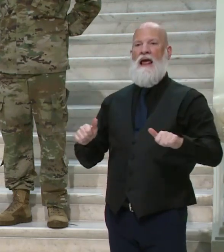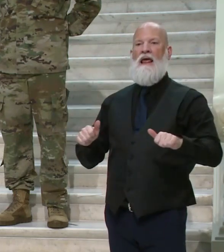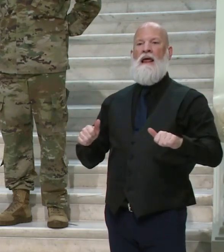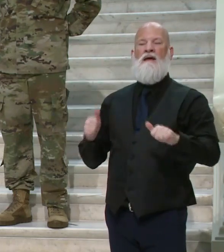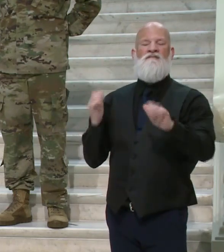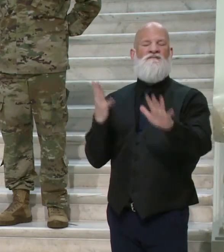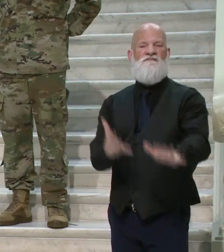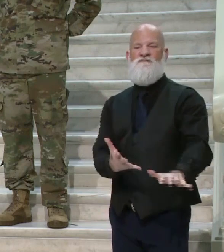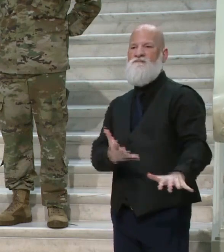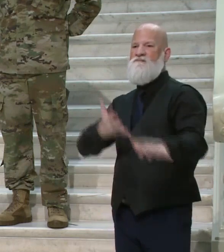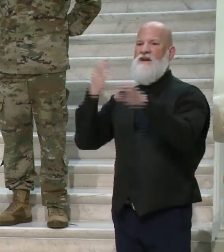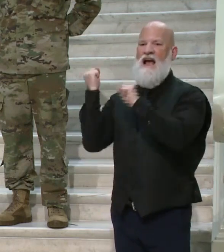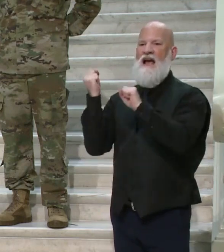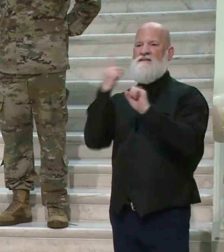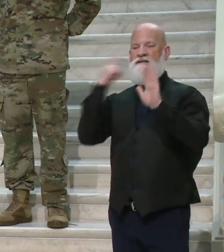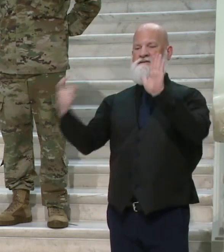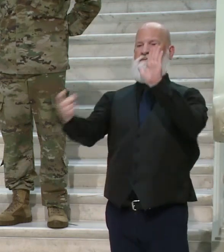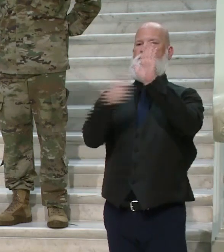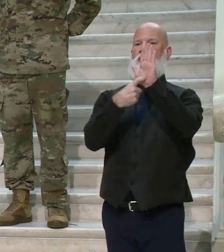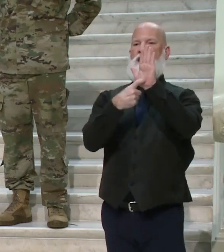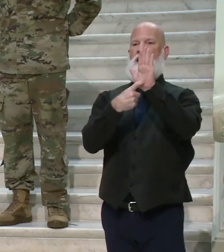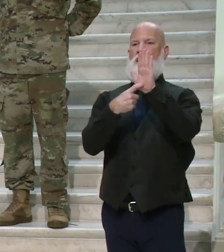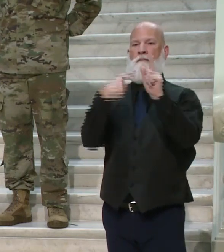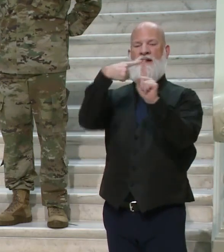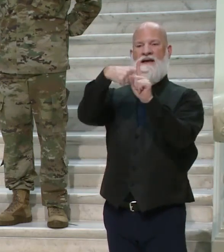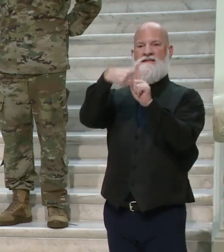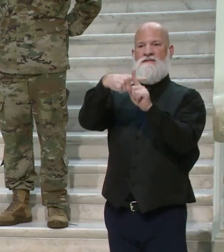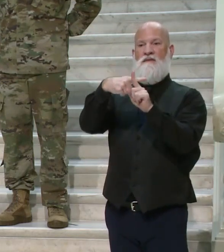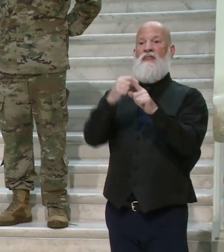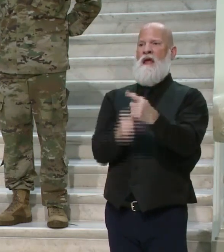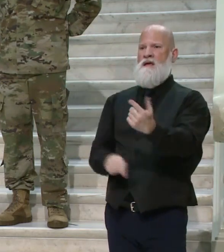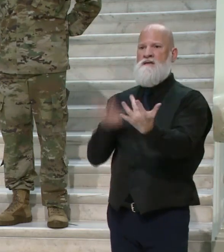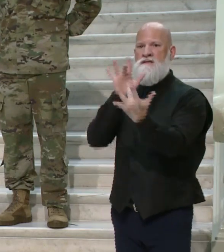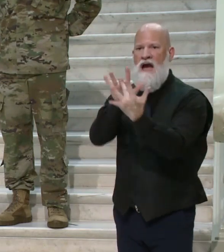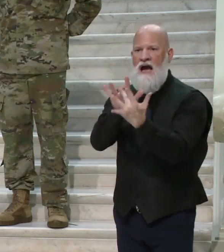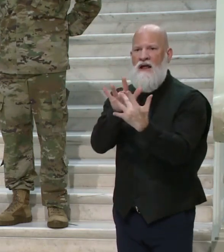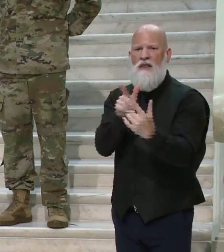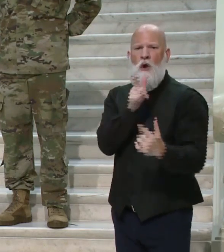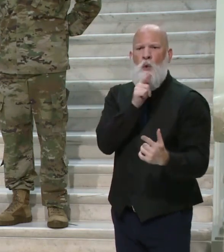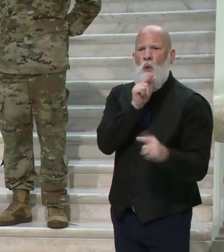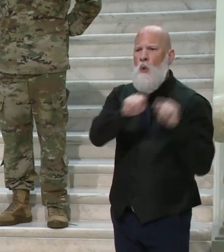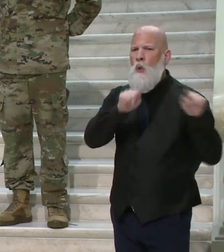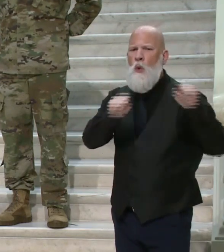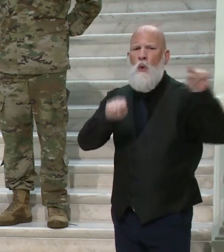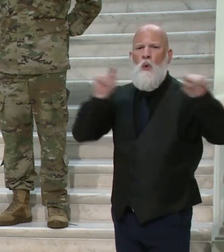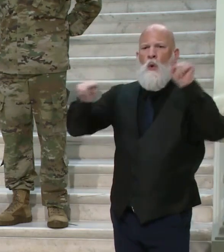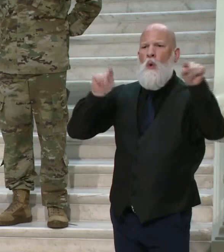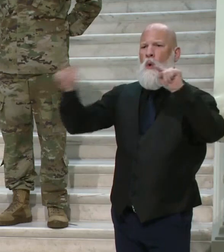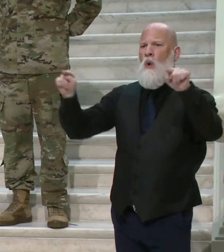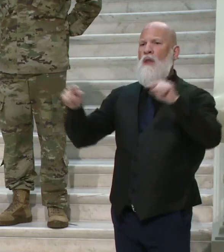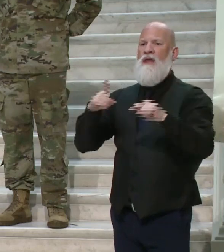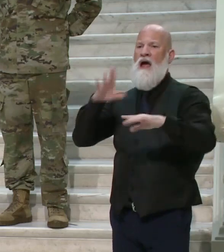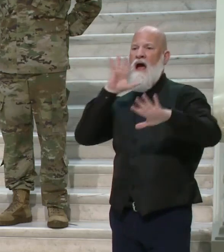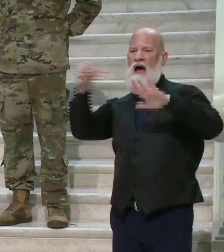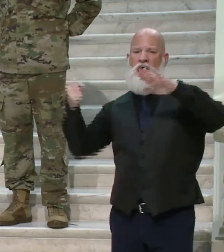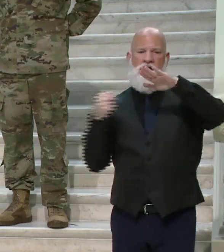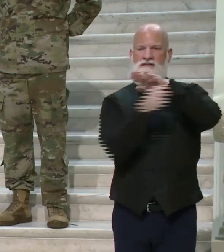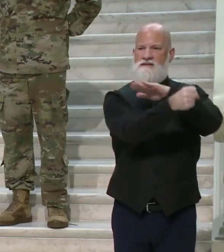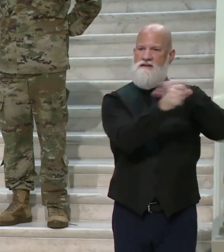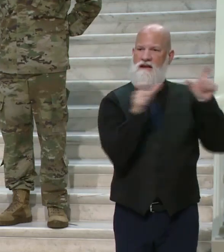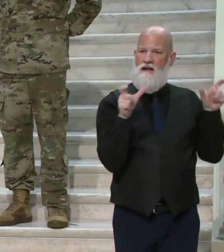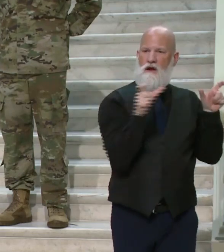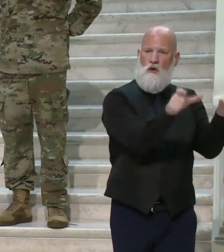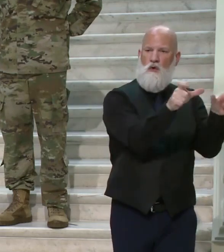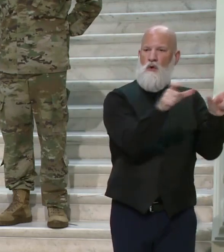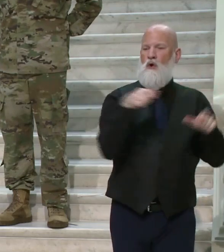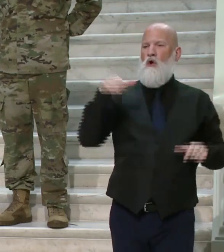known, identify their contacts and isolate them, the case, quarantine the individuals